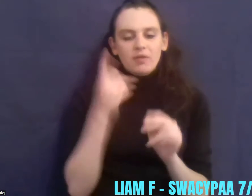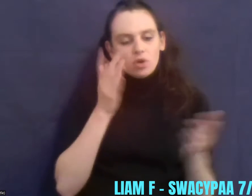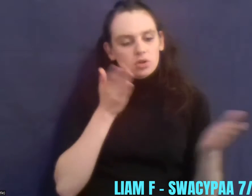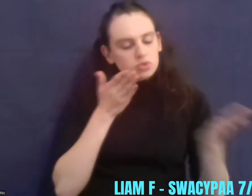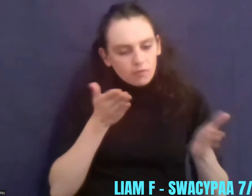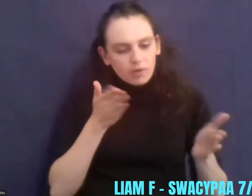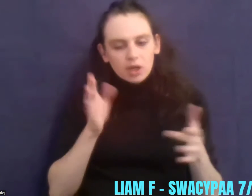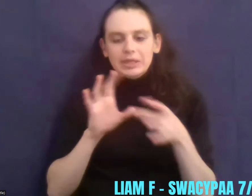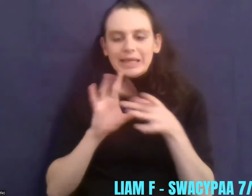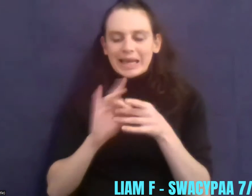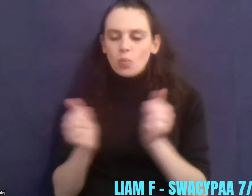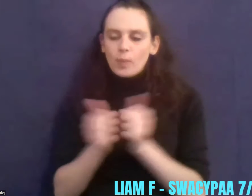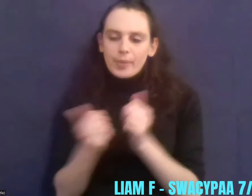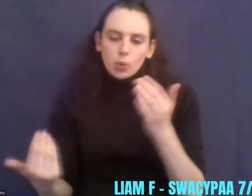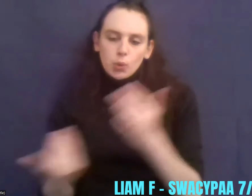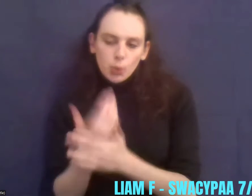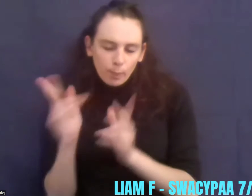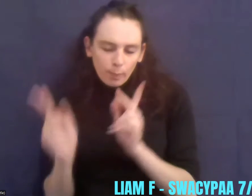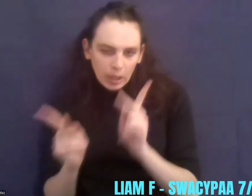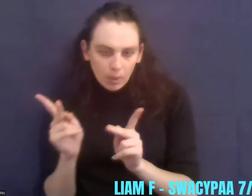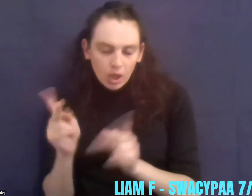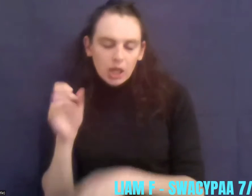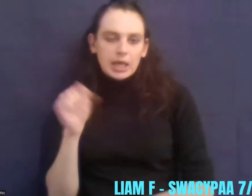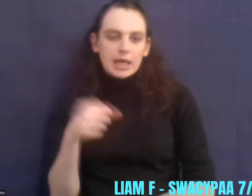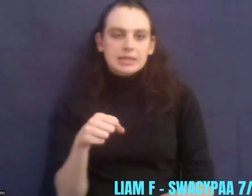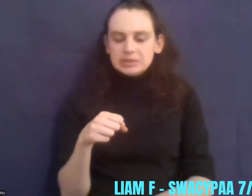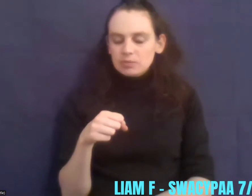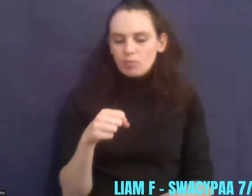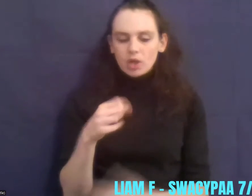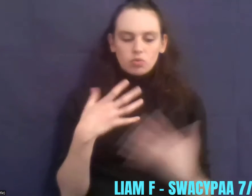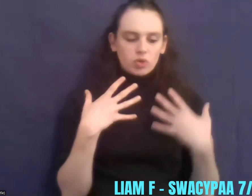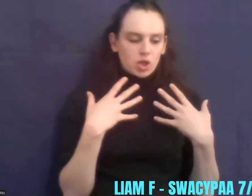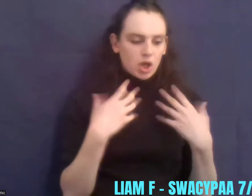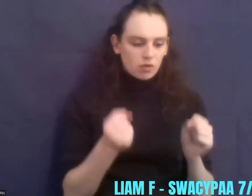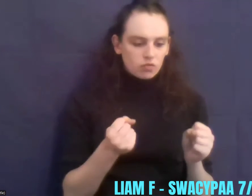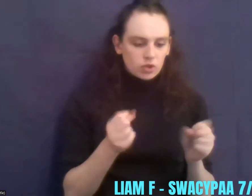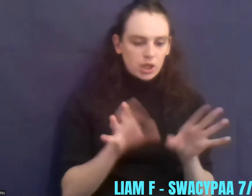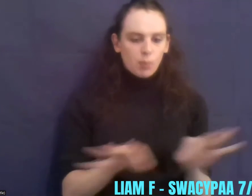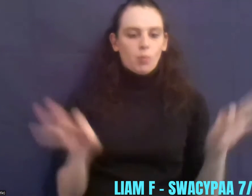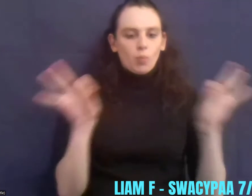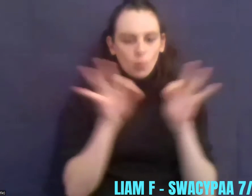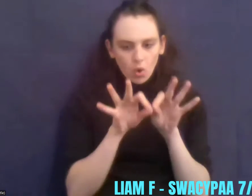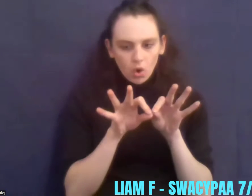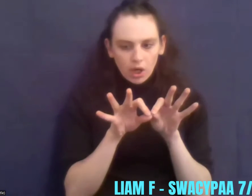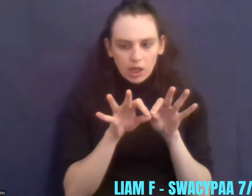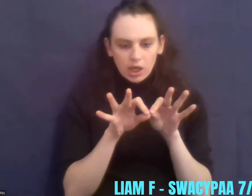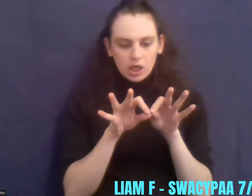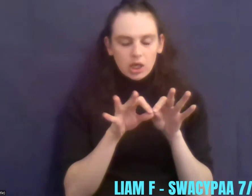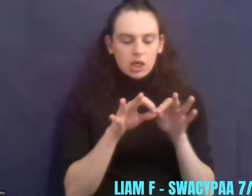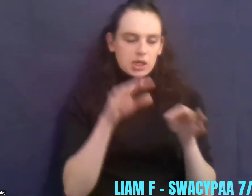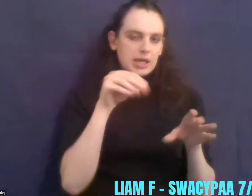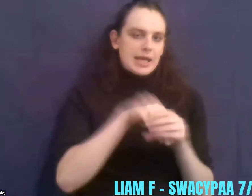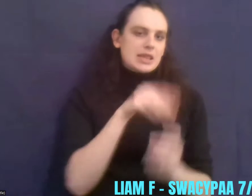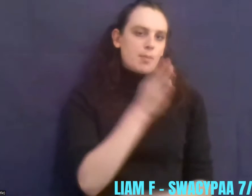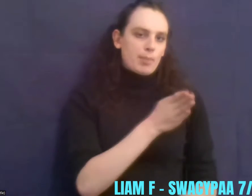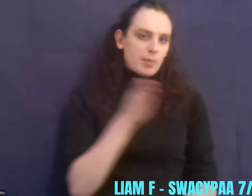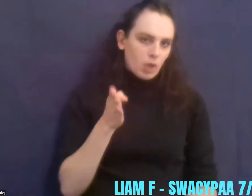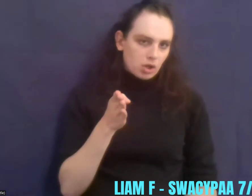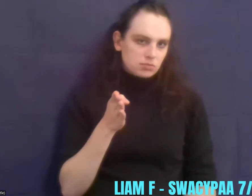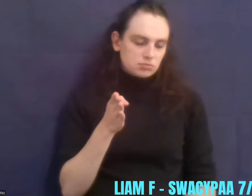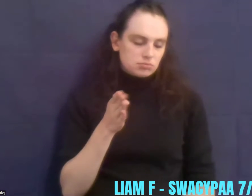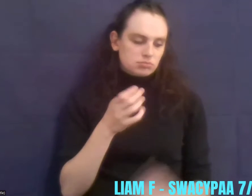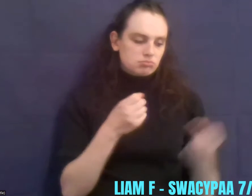Recovery of this program is in this book, going through the 12 steps with another alcoholic, um, both